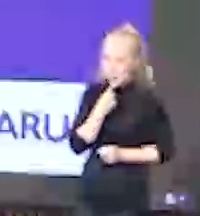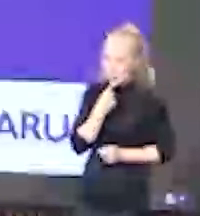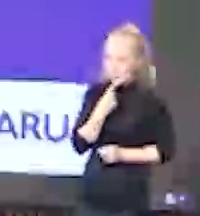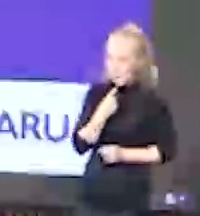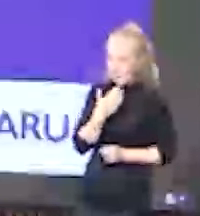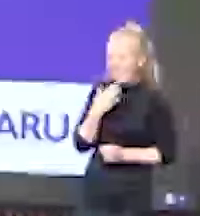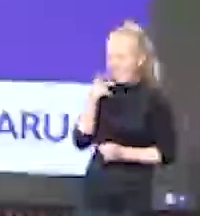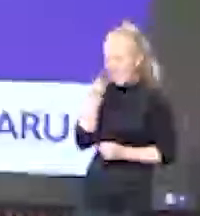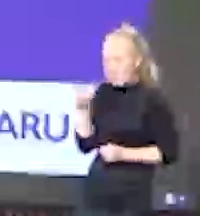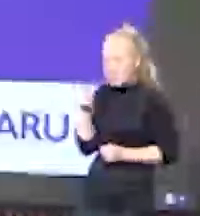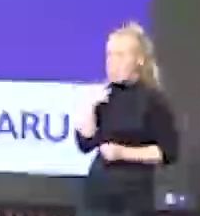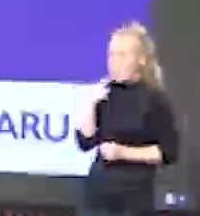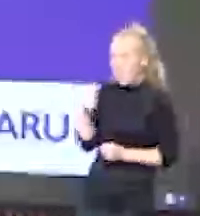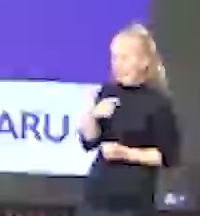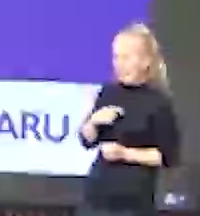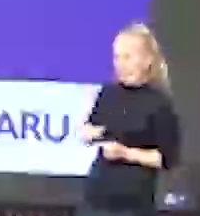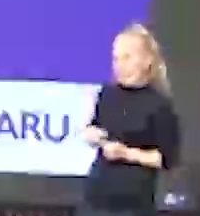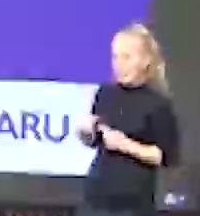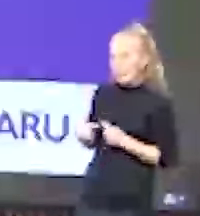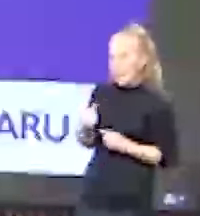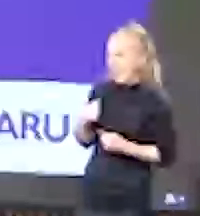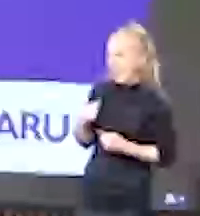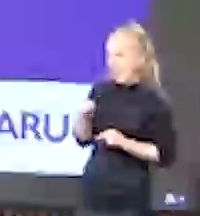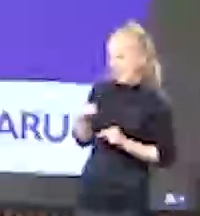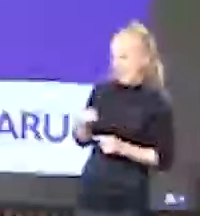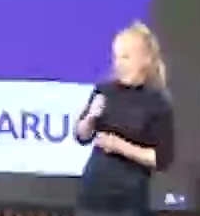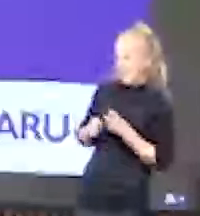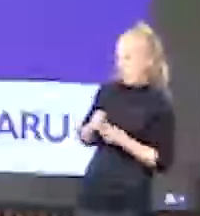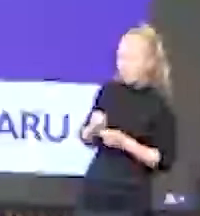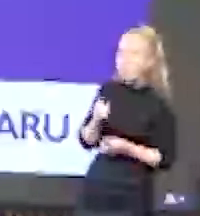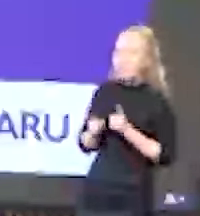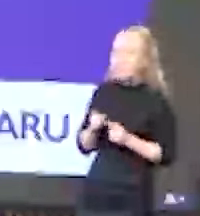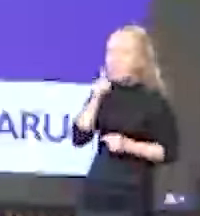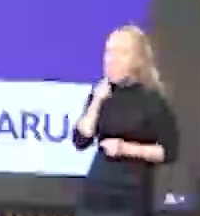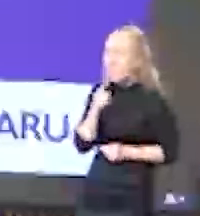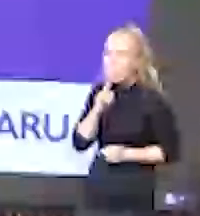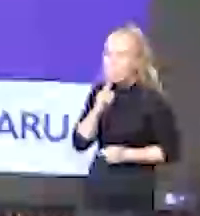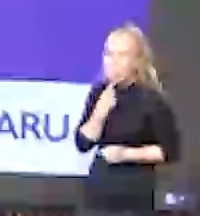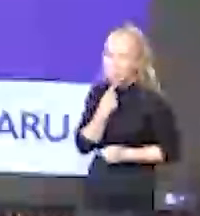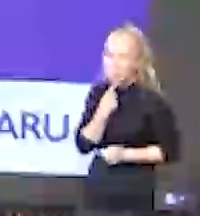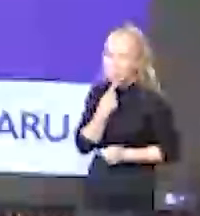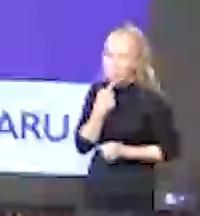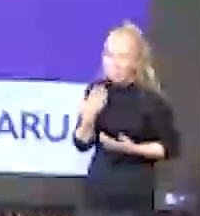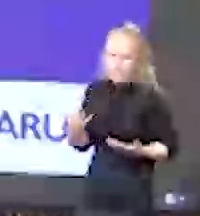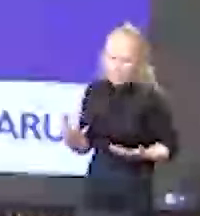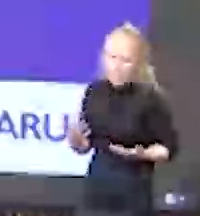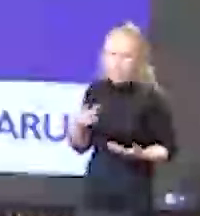issue with Minister X or Minister Y? Doesn't always result